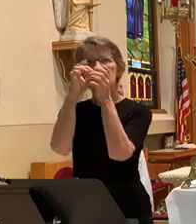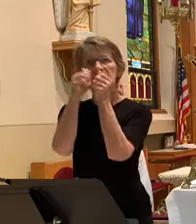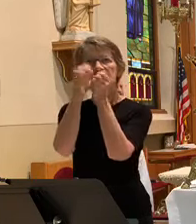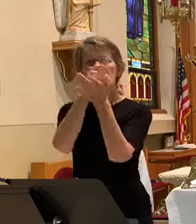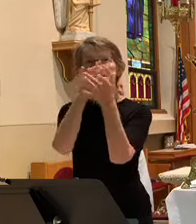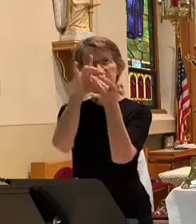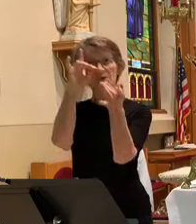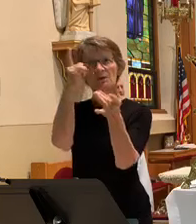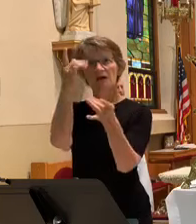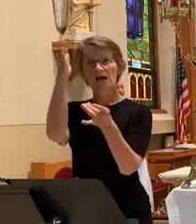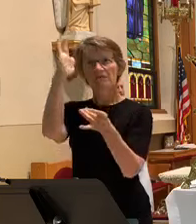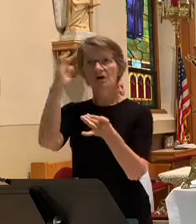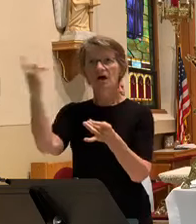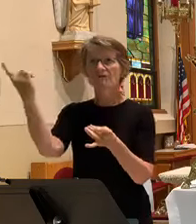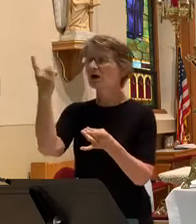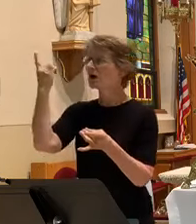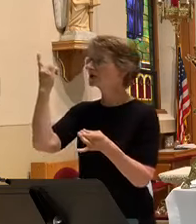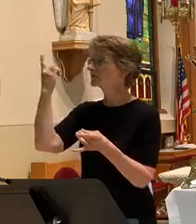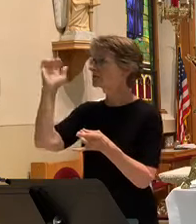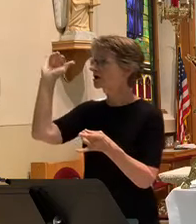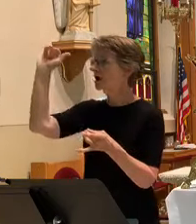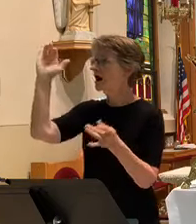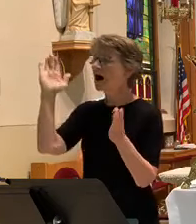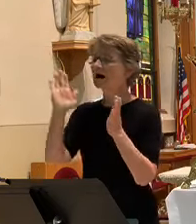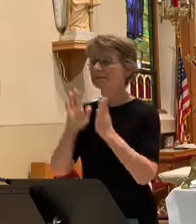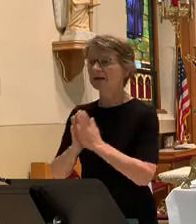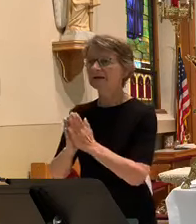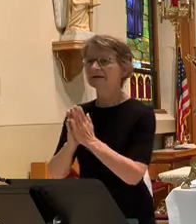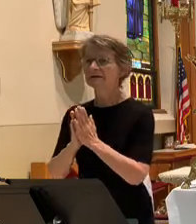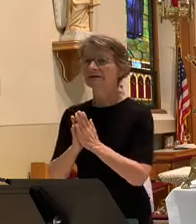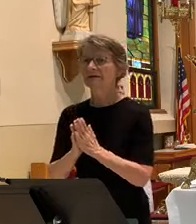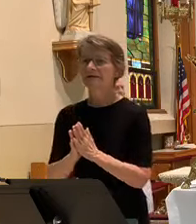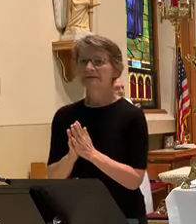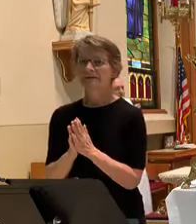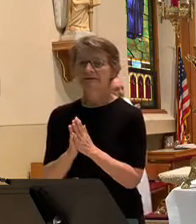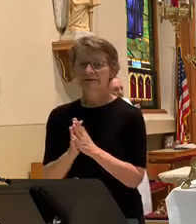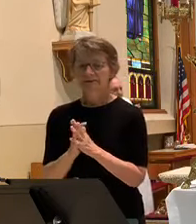Holy Spirit, one God, forever and ever.